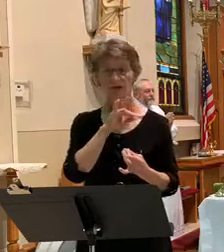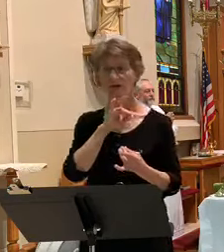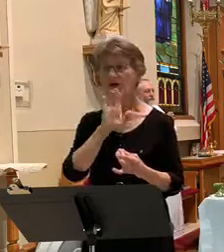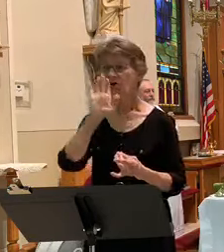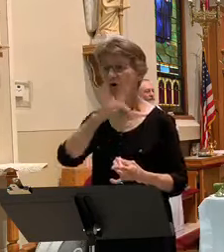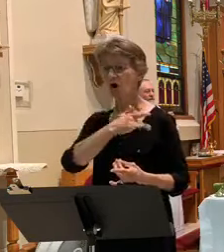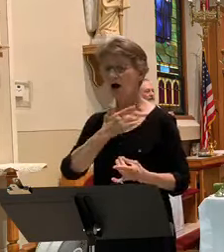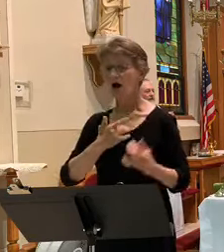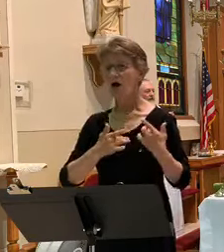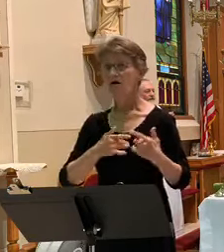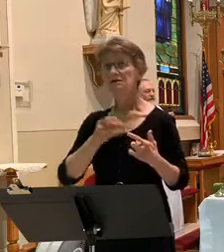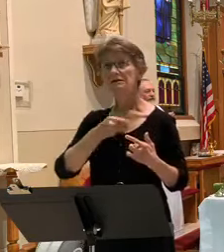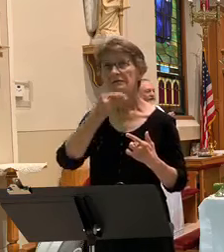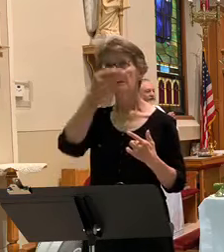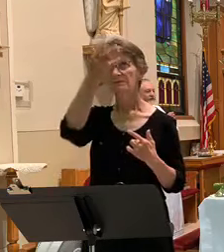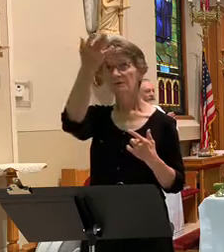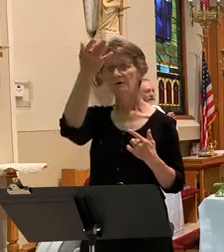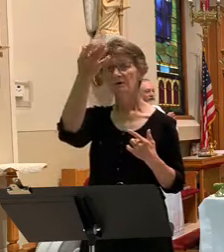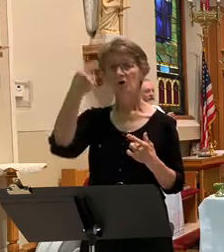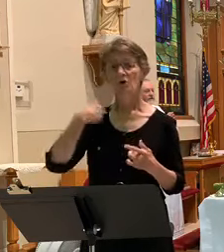Lift up your hearts.